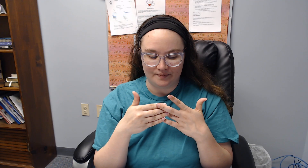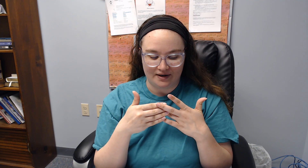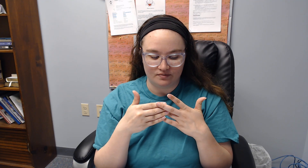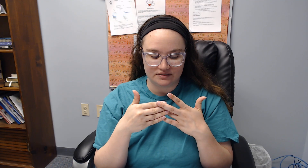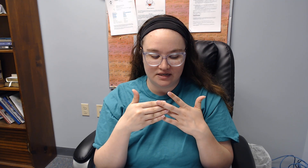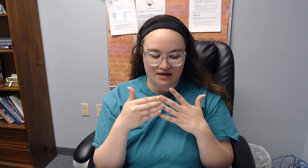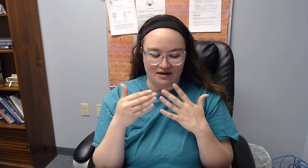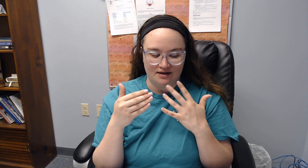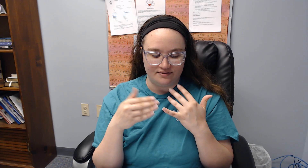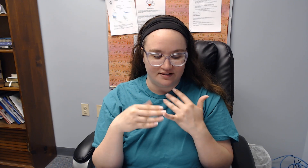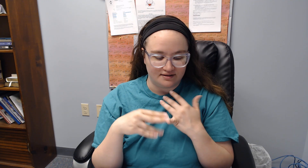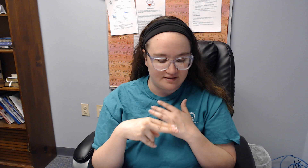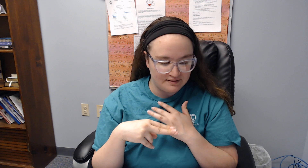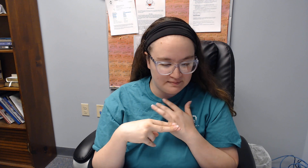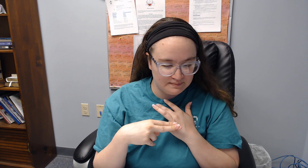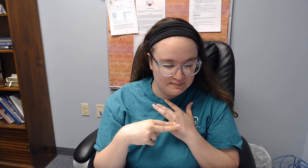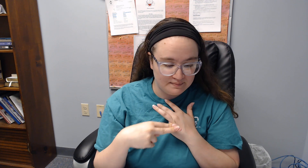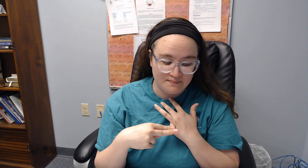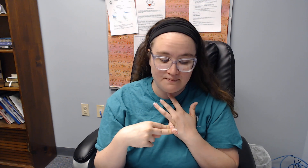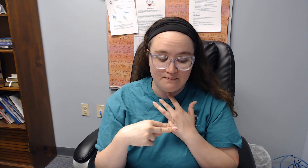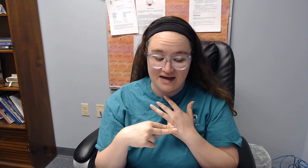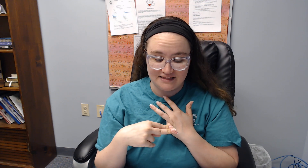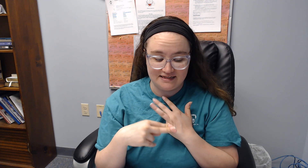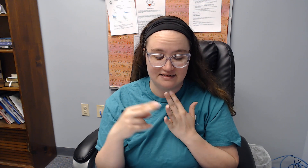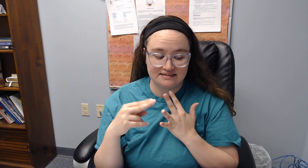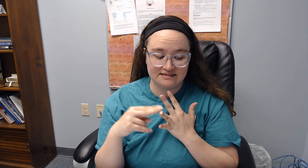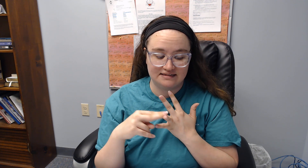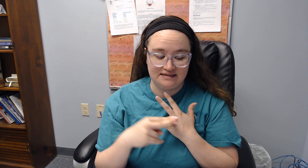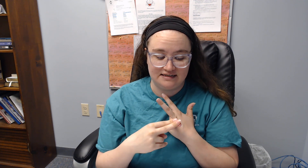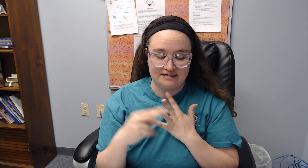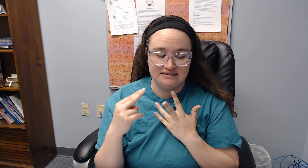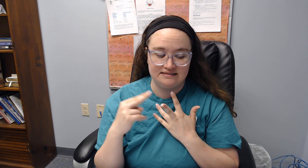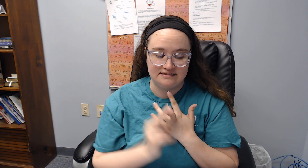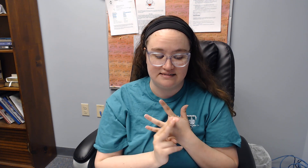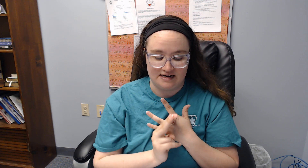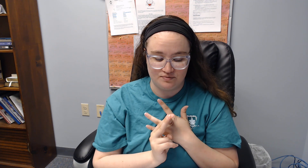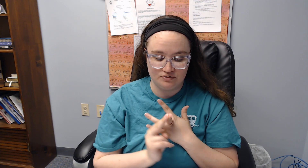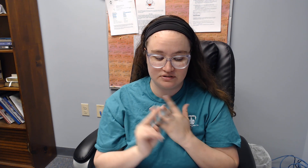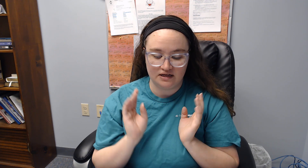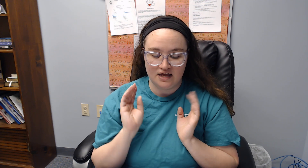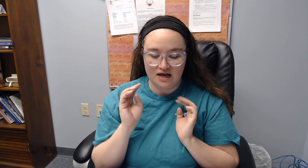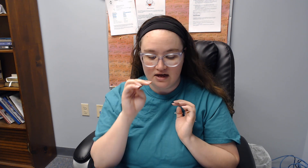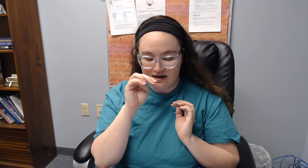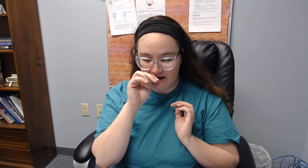about, the malleus, incus, and staples.